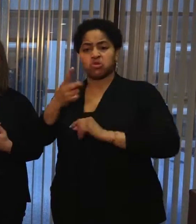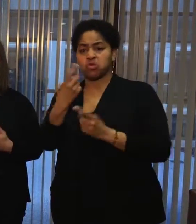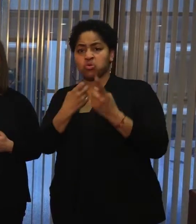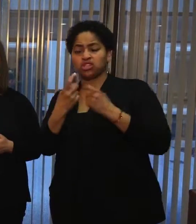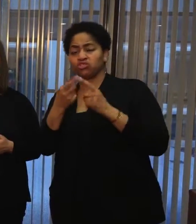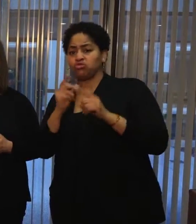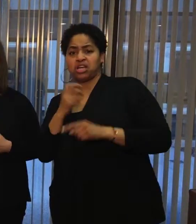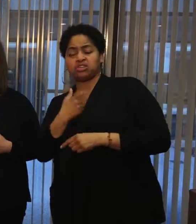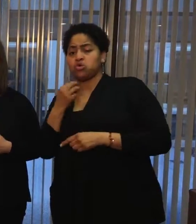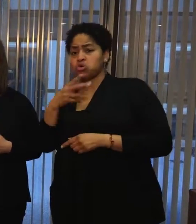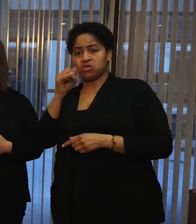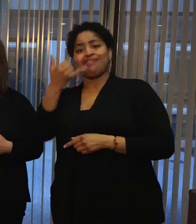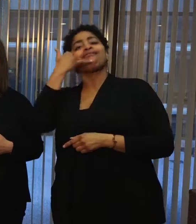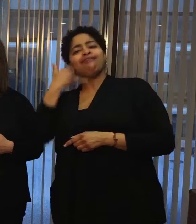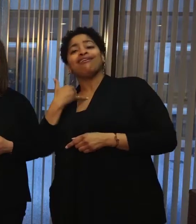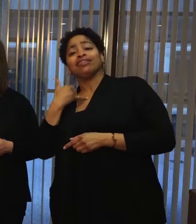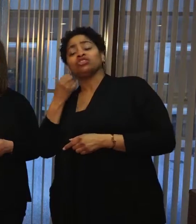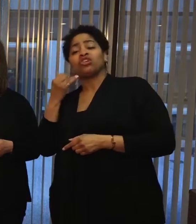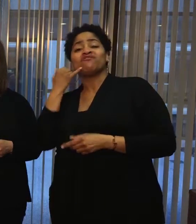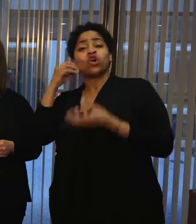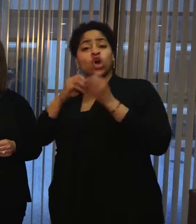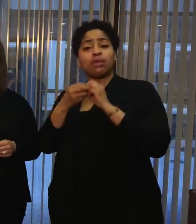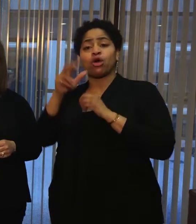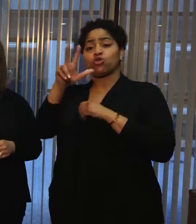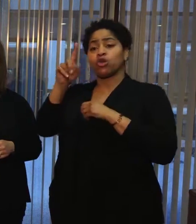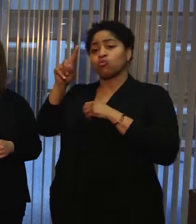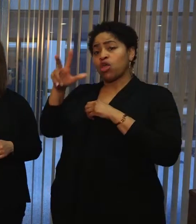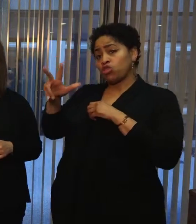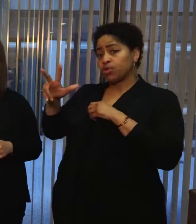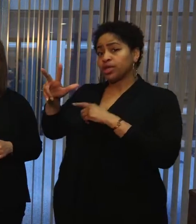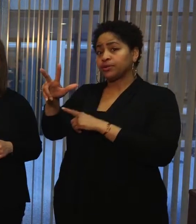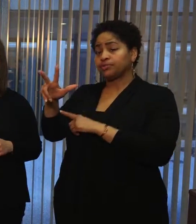us, or you can call us. So our phone number is